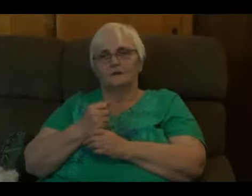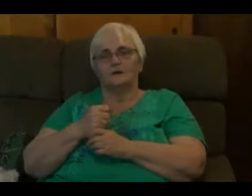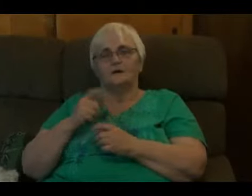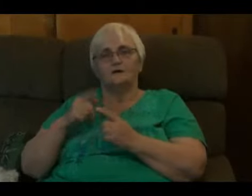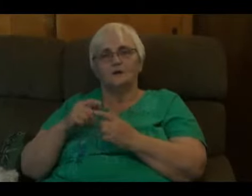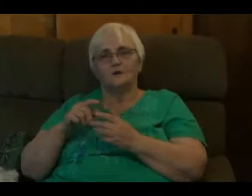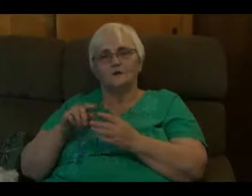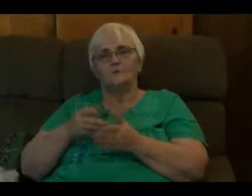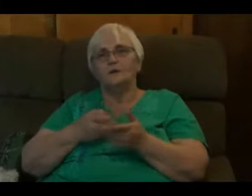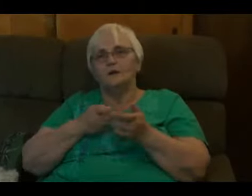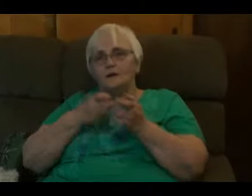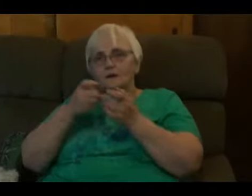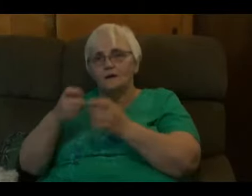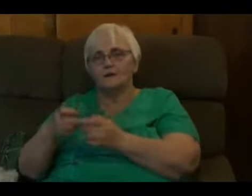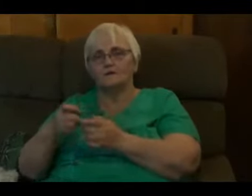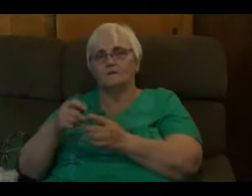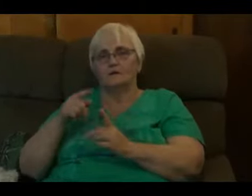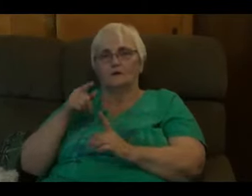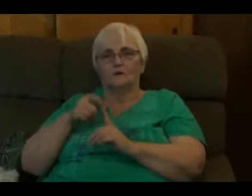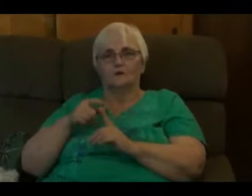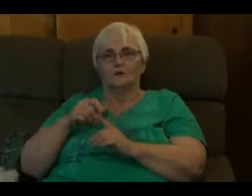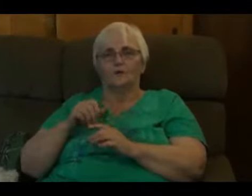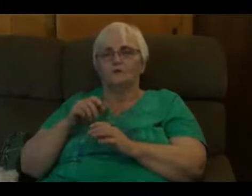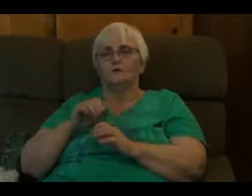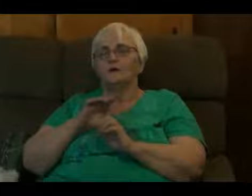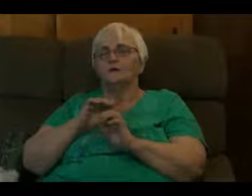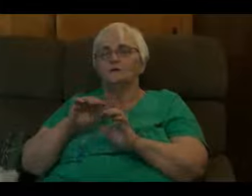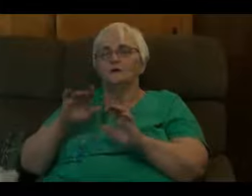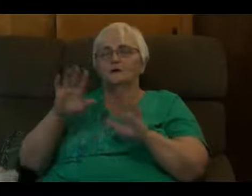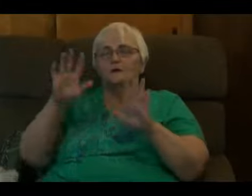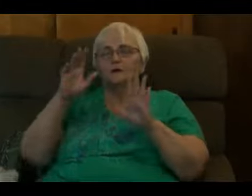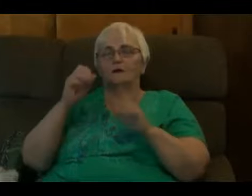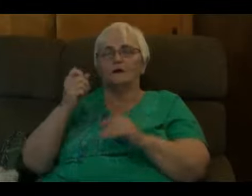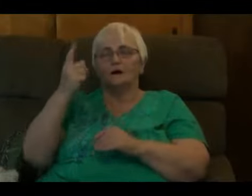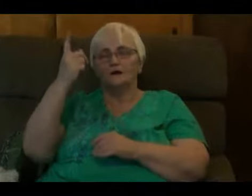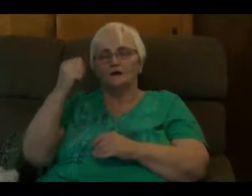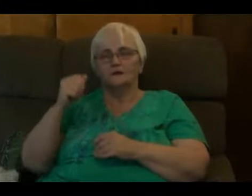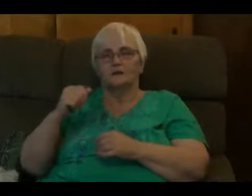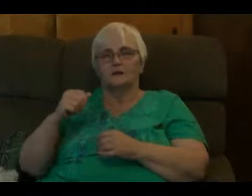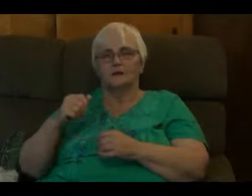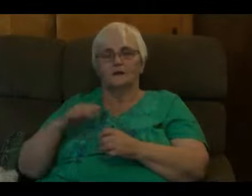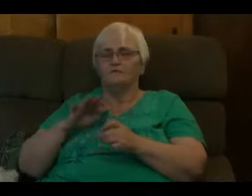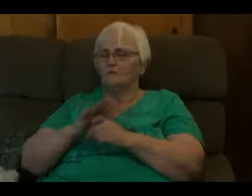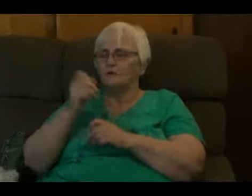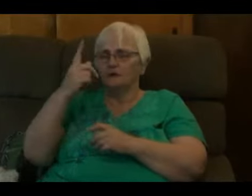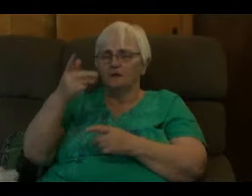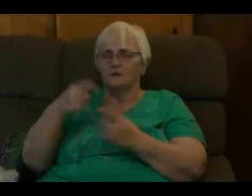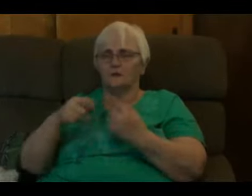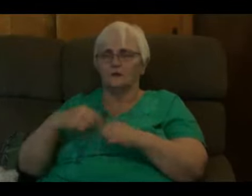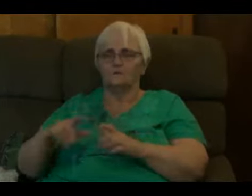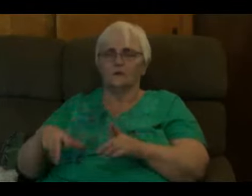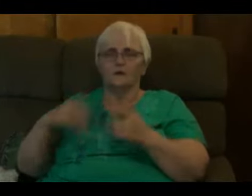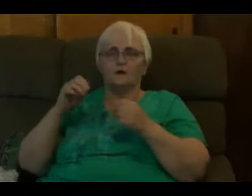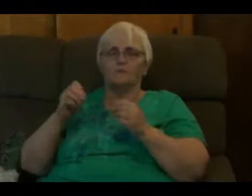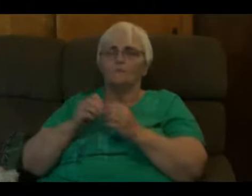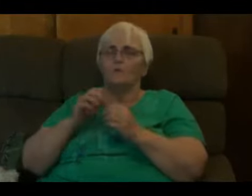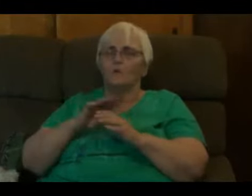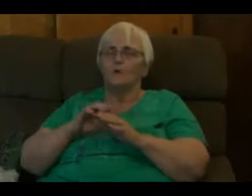given to, you know what? There's a clarity that comes in life. And the clearer and more focused